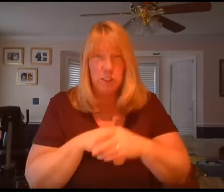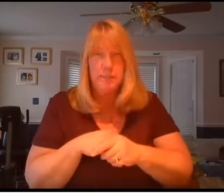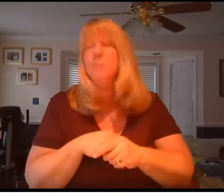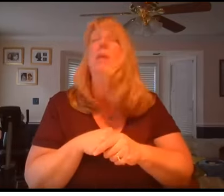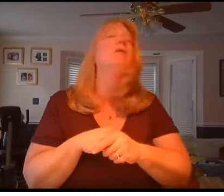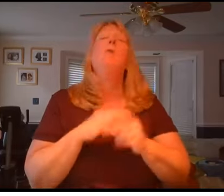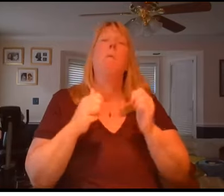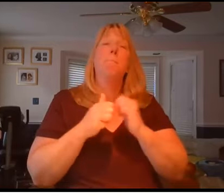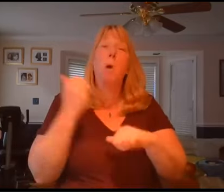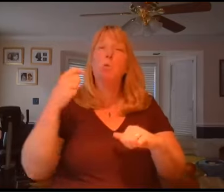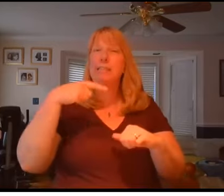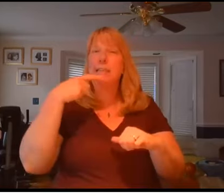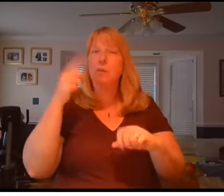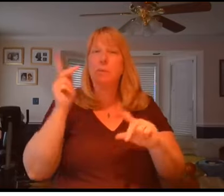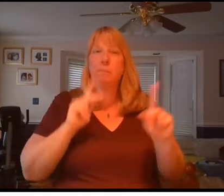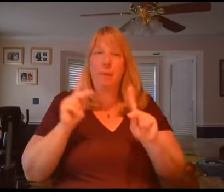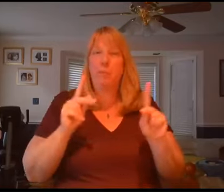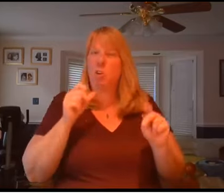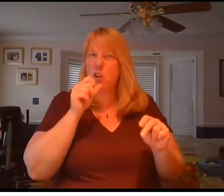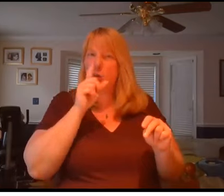I want to talk about simcomming.